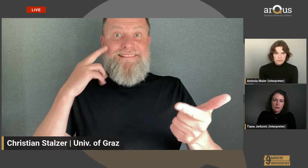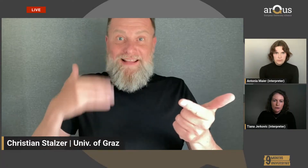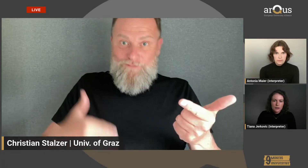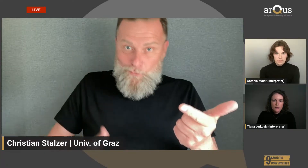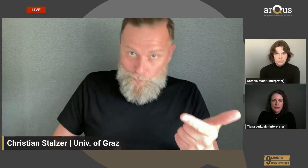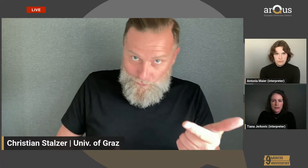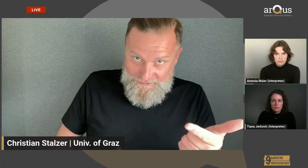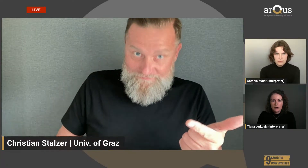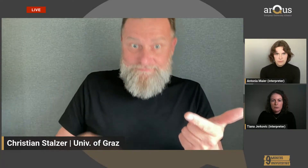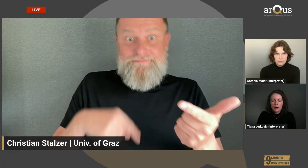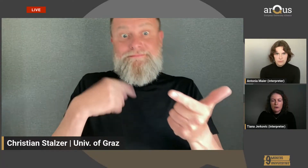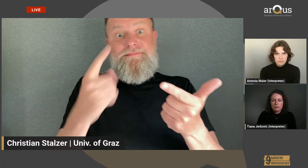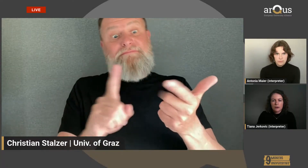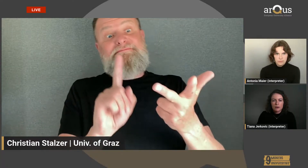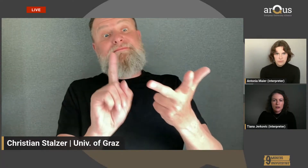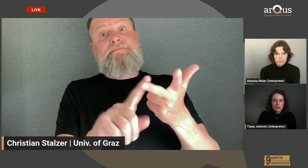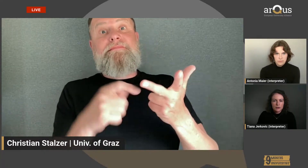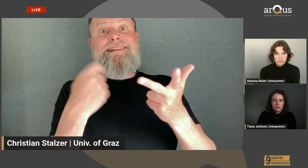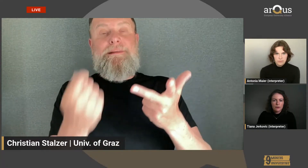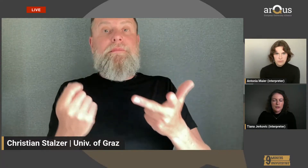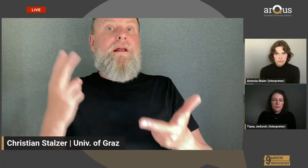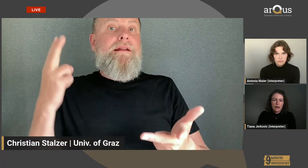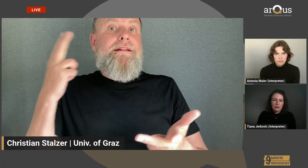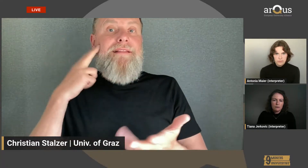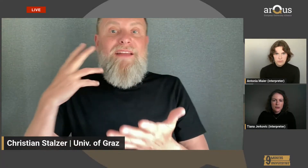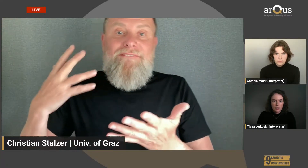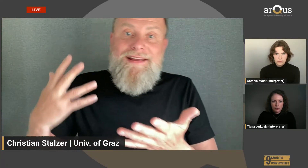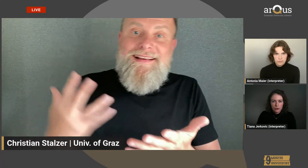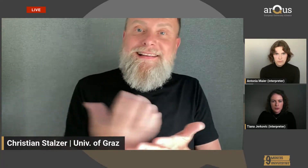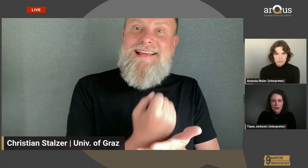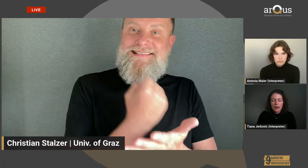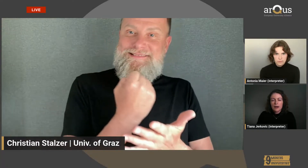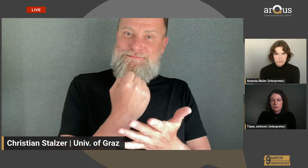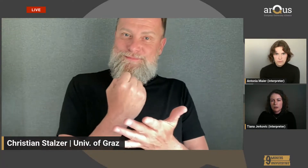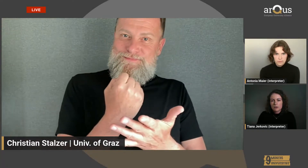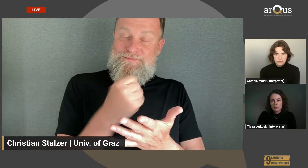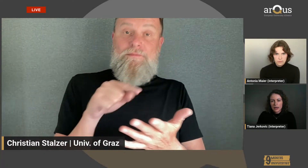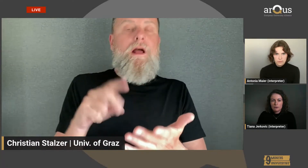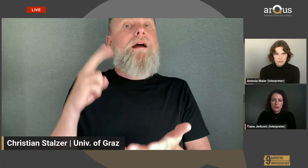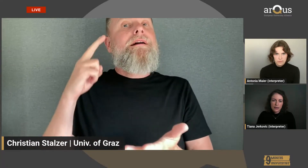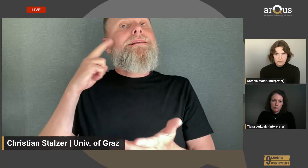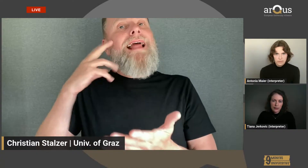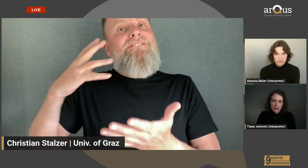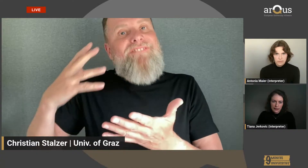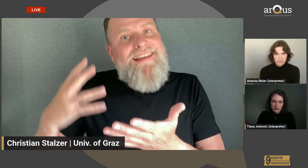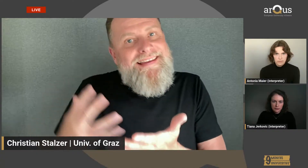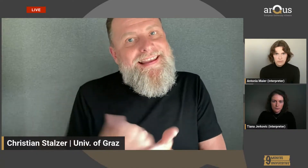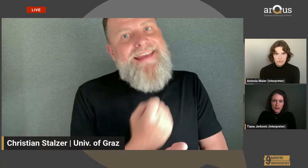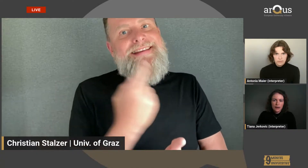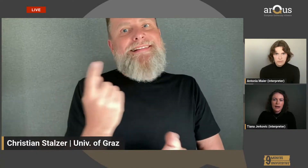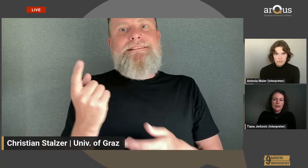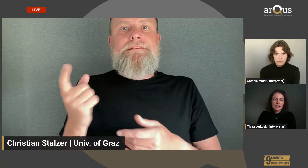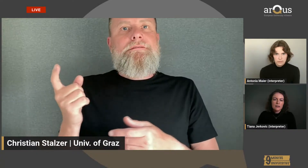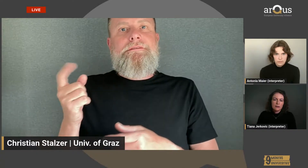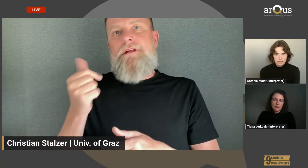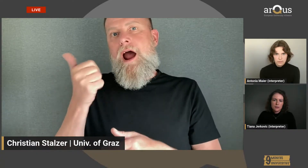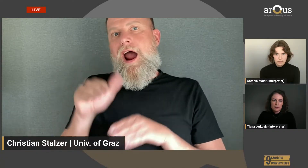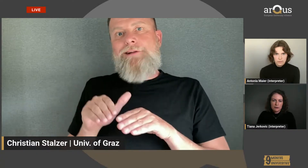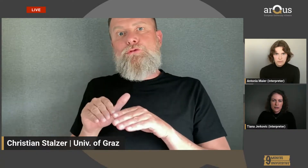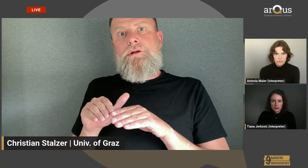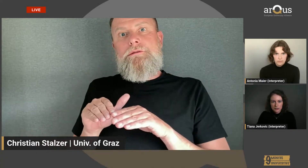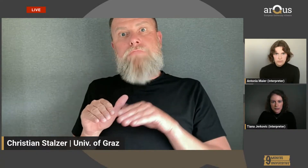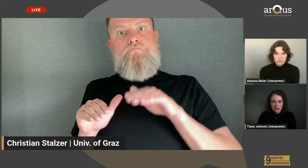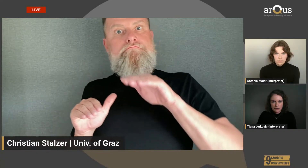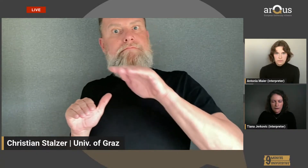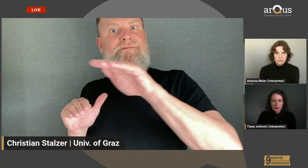So the first thing is that we are proud of our culture. Of course, we have deafhood and we also have deaf gain. And this concept is